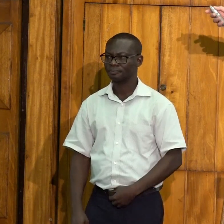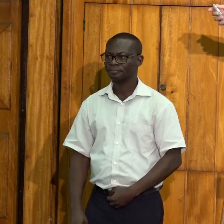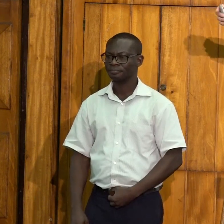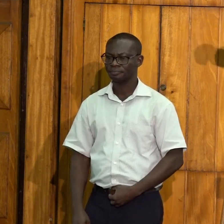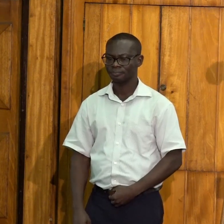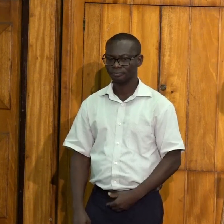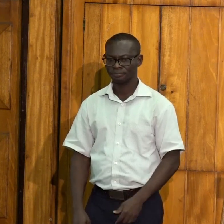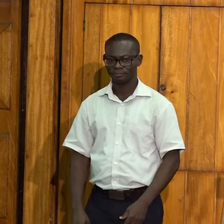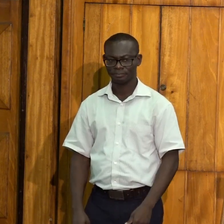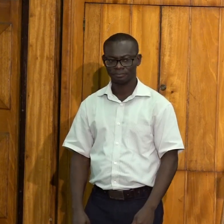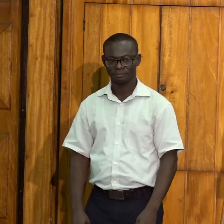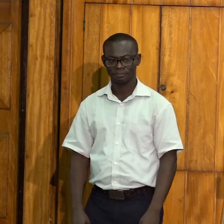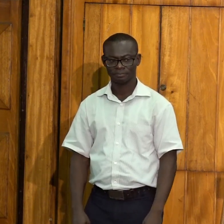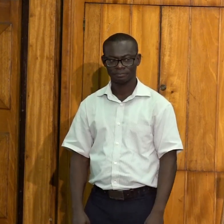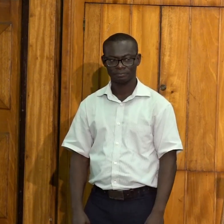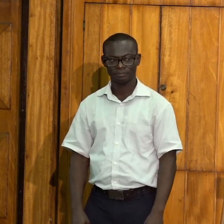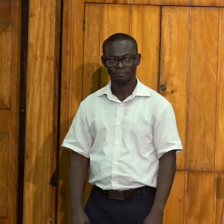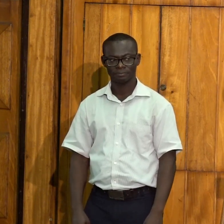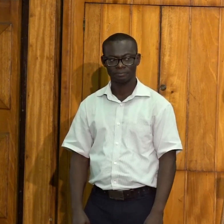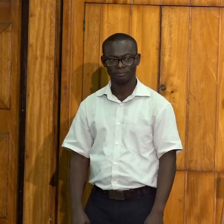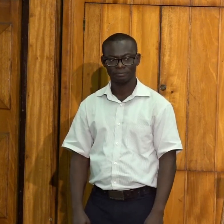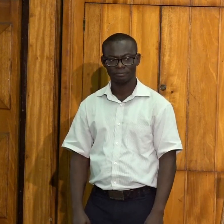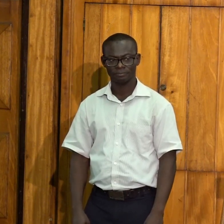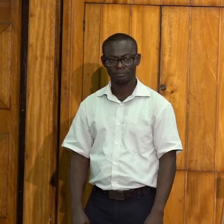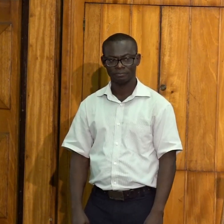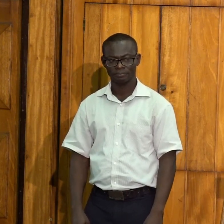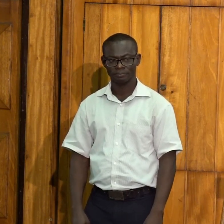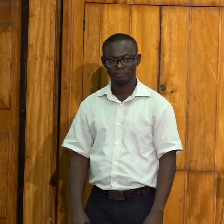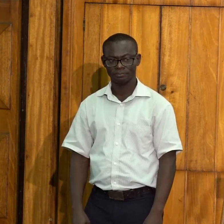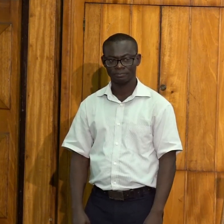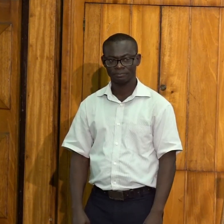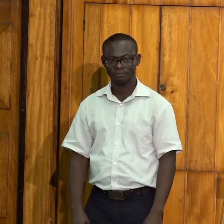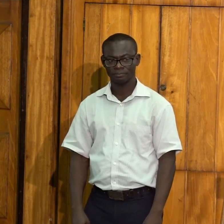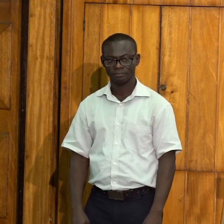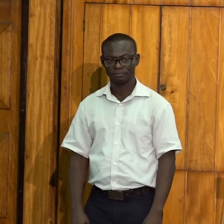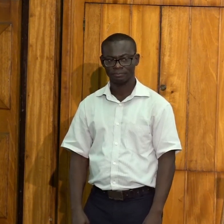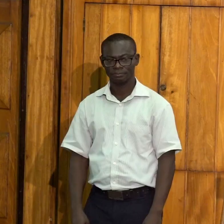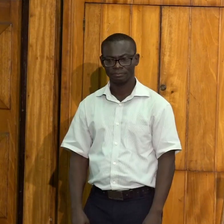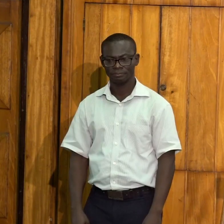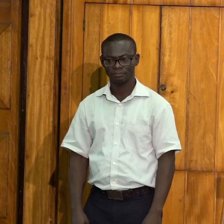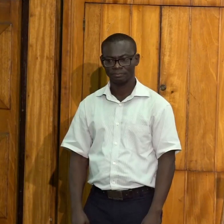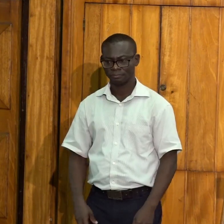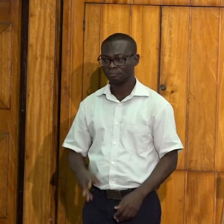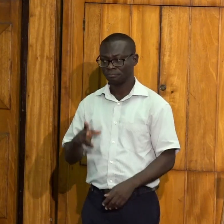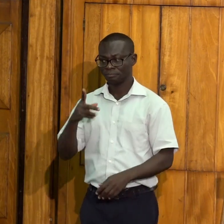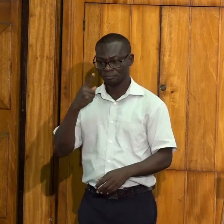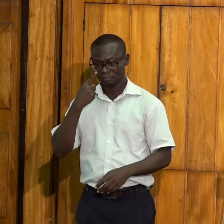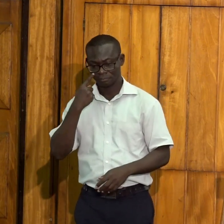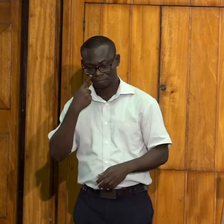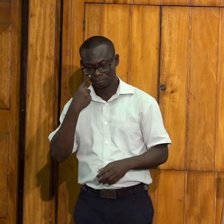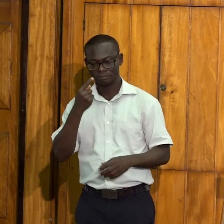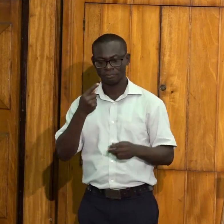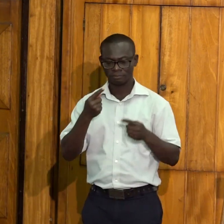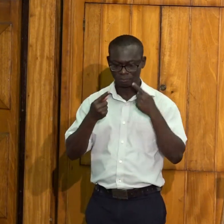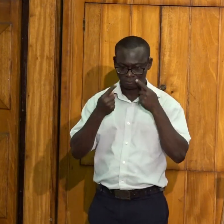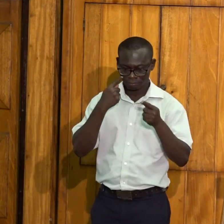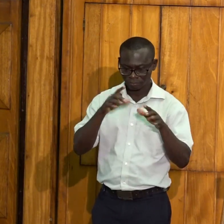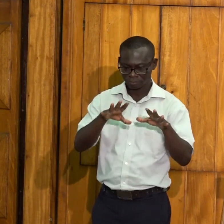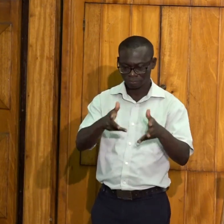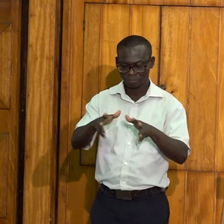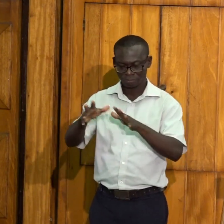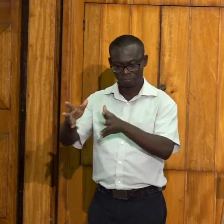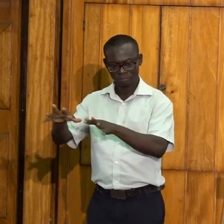Some immersion insights that we gain from spending time in communities. Disclosure is the emotional fault